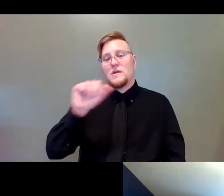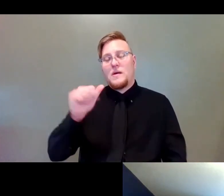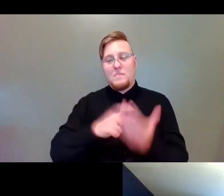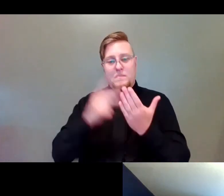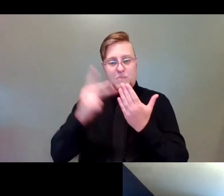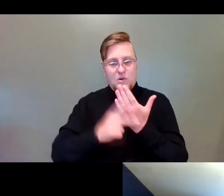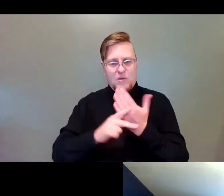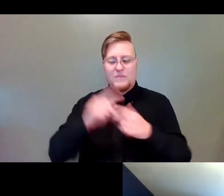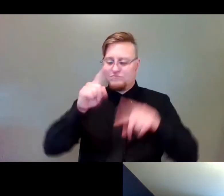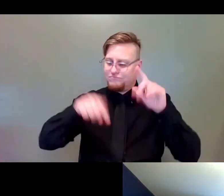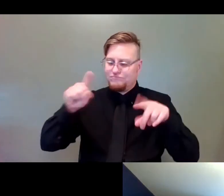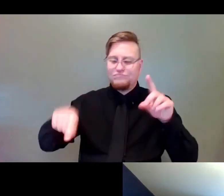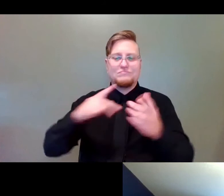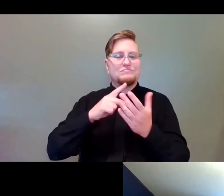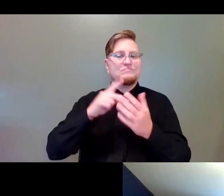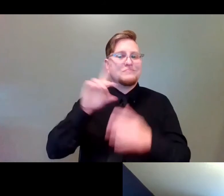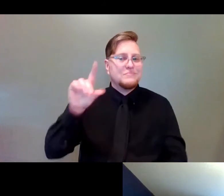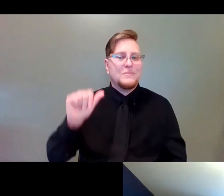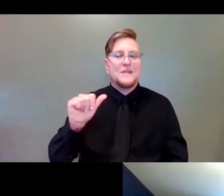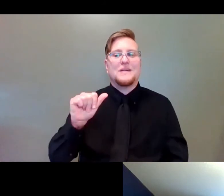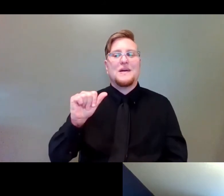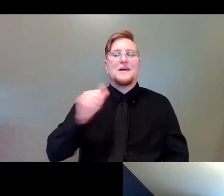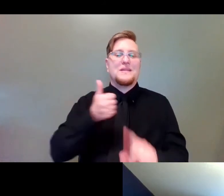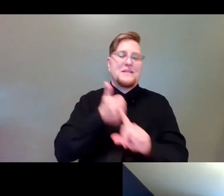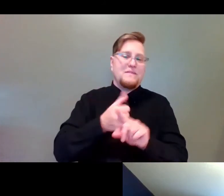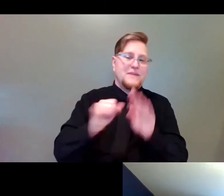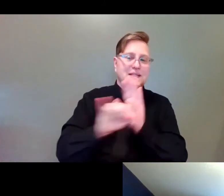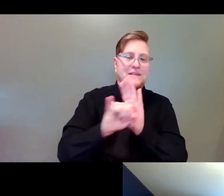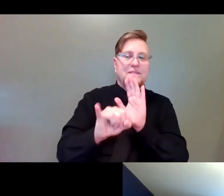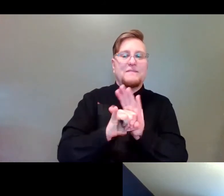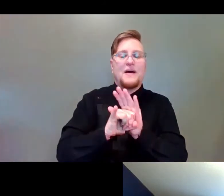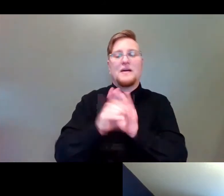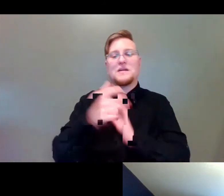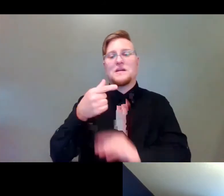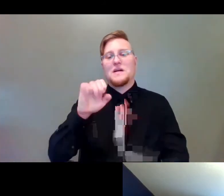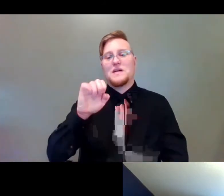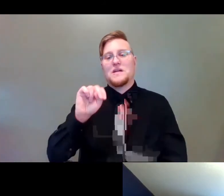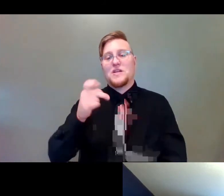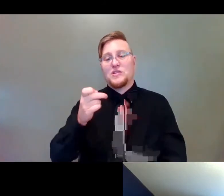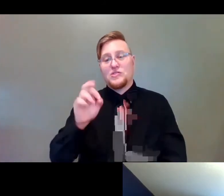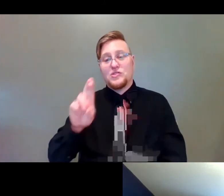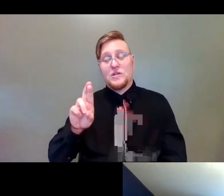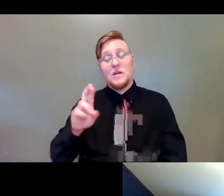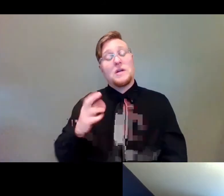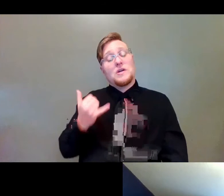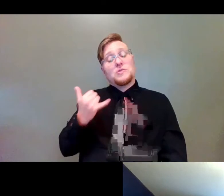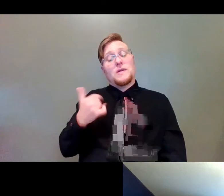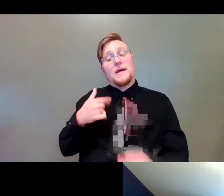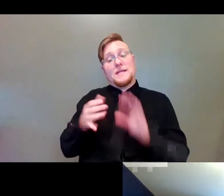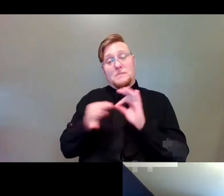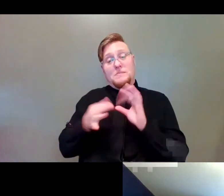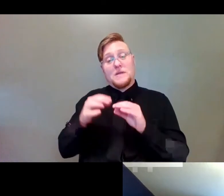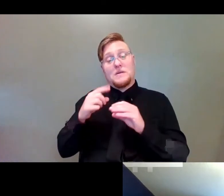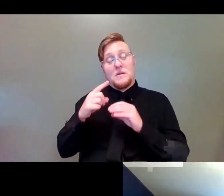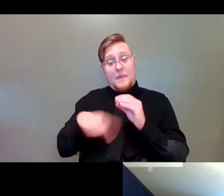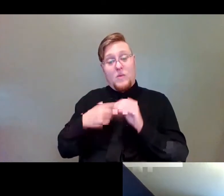of disabilities, all types of how you self-identify in terms of gender. I just today spoke specifically about women with